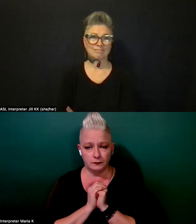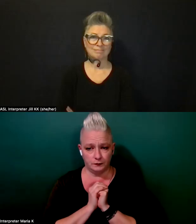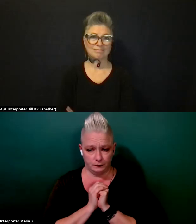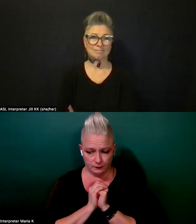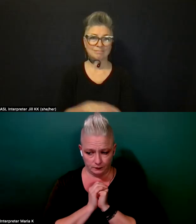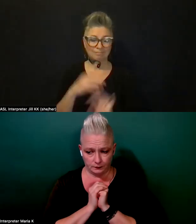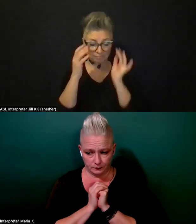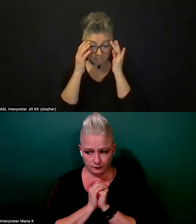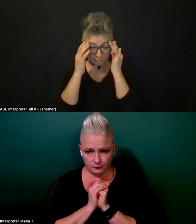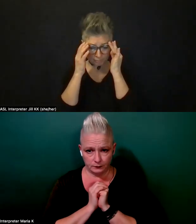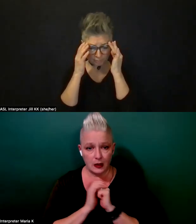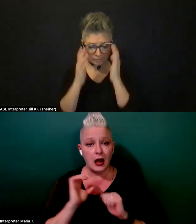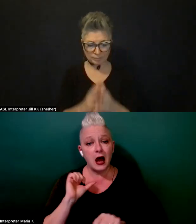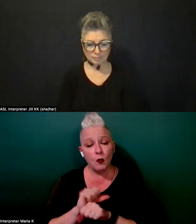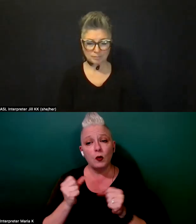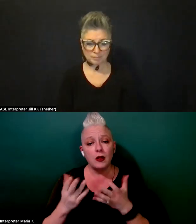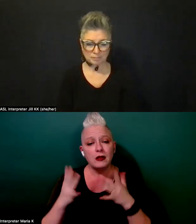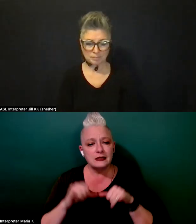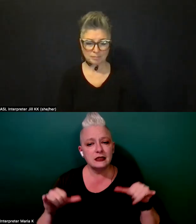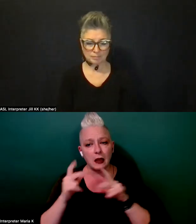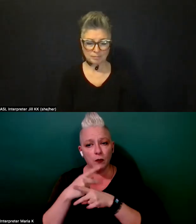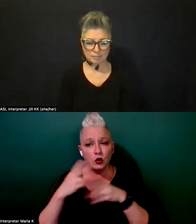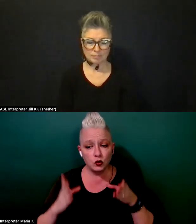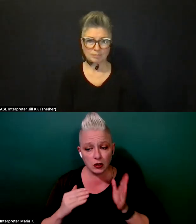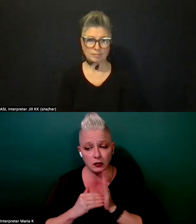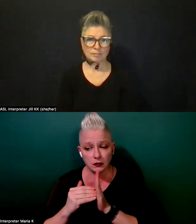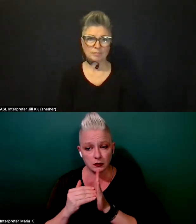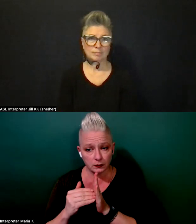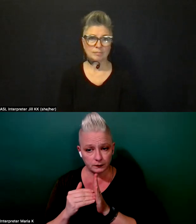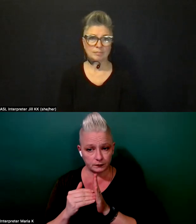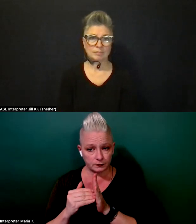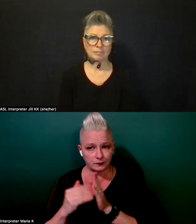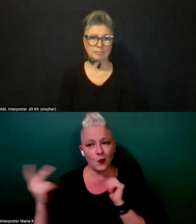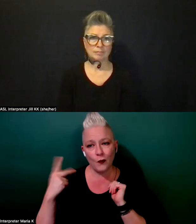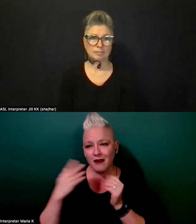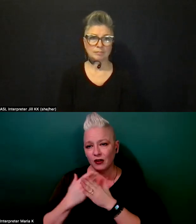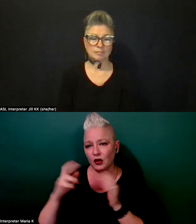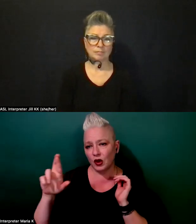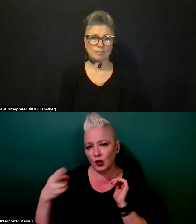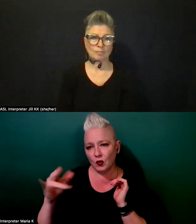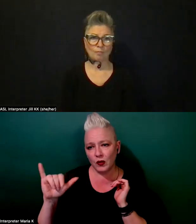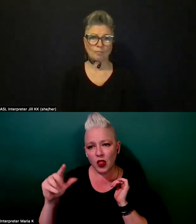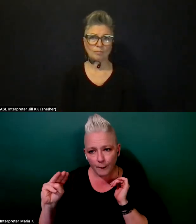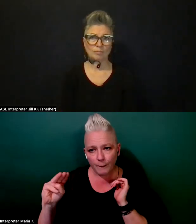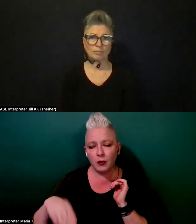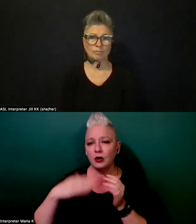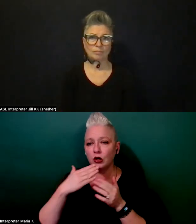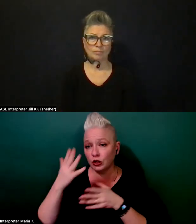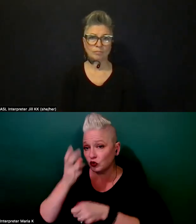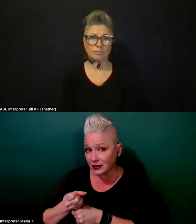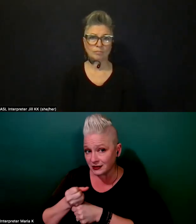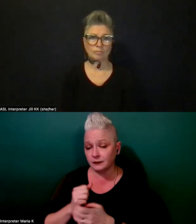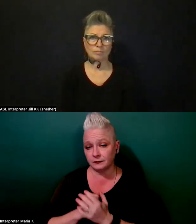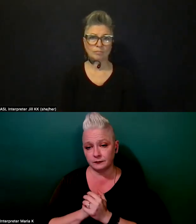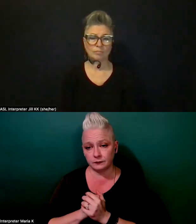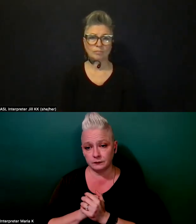are like I work with a lot of the same producers a lot, which is awesome because like we have a good rhythm and a good trust there because I am managing